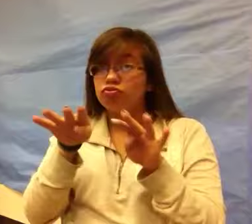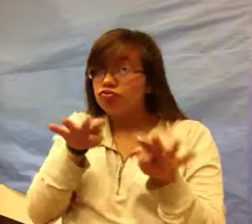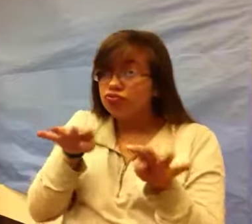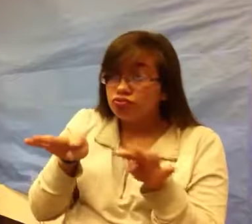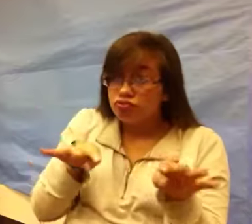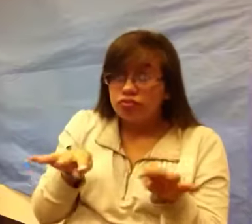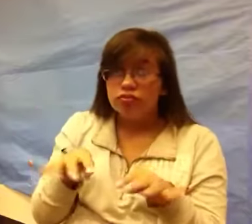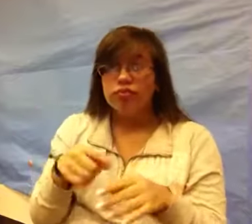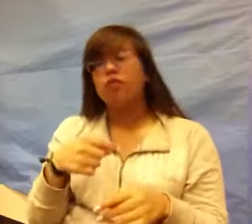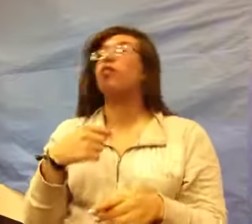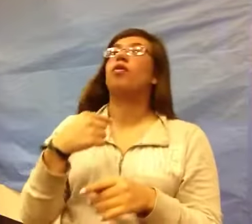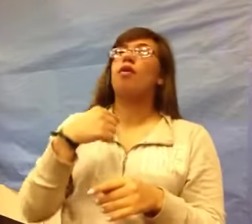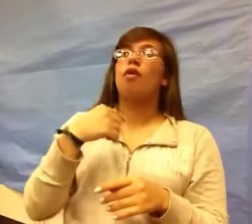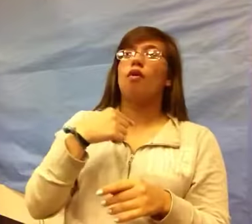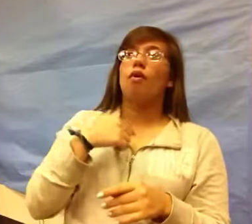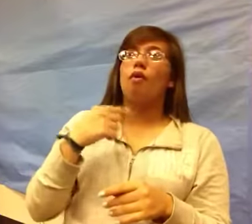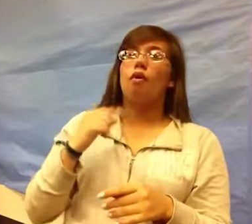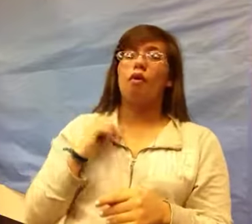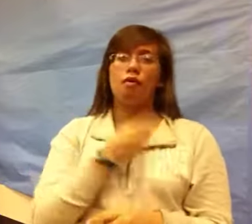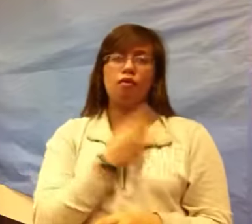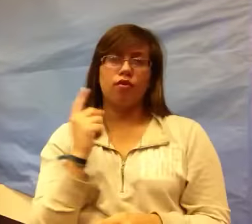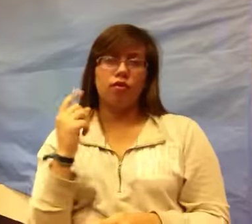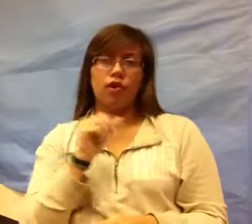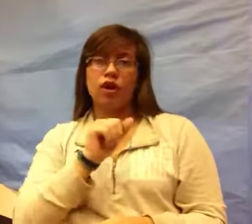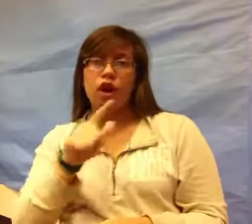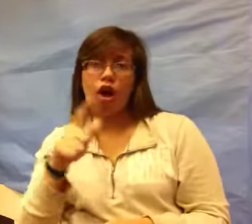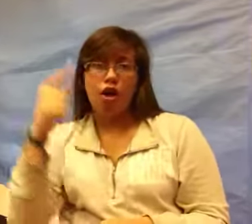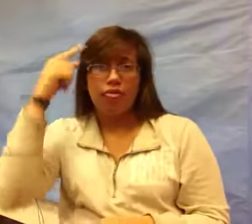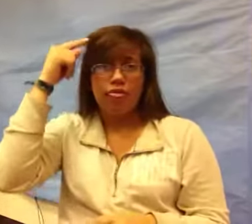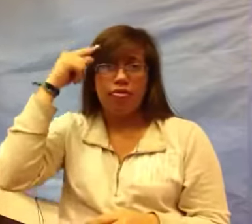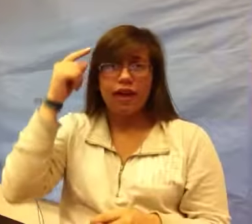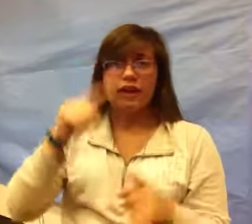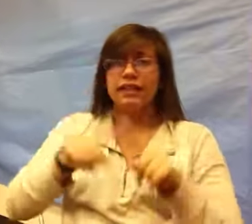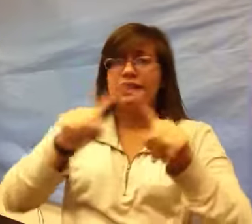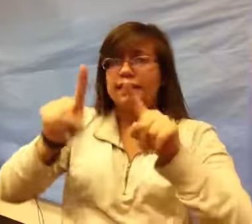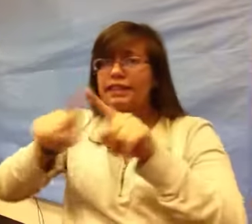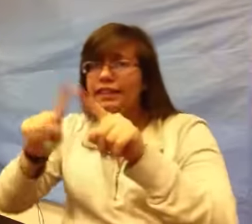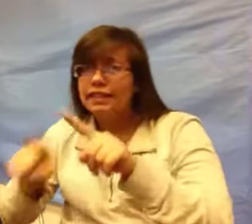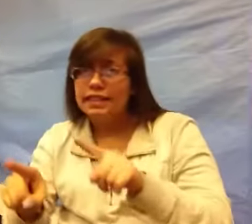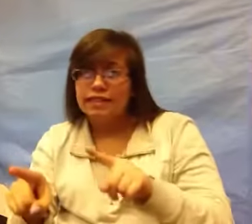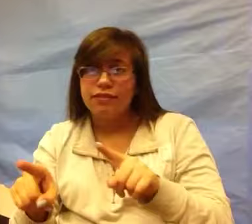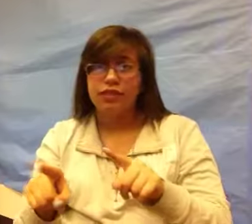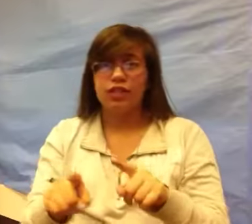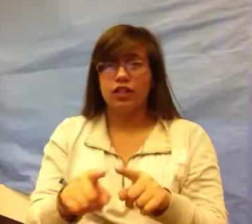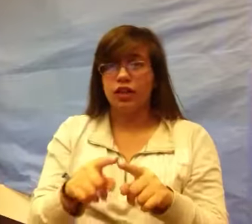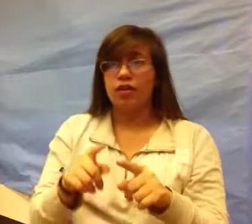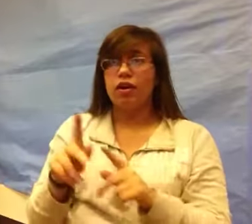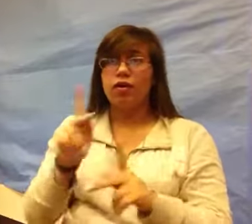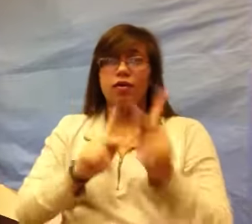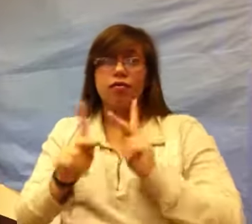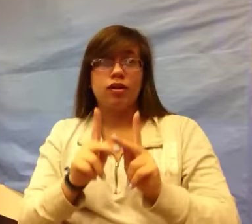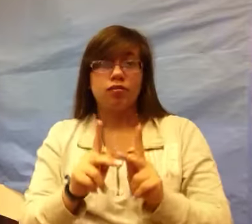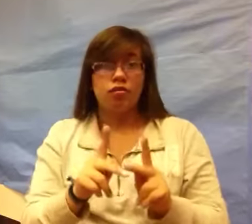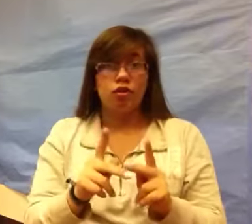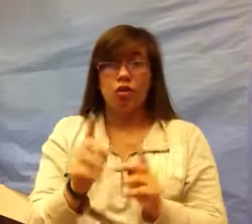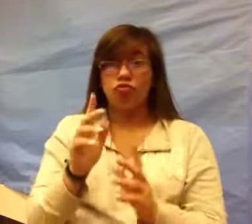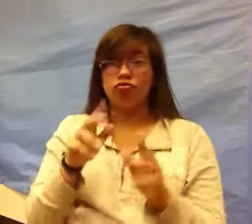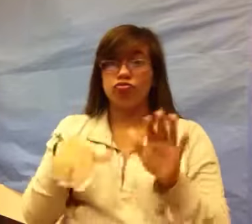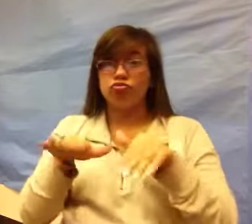behavior. We all have our own ways that we think it works. And this is something that is maybe kind of a misconception about